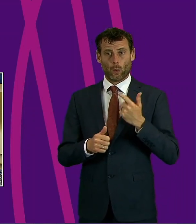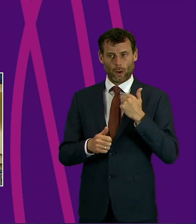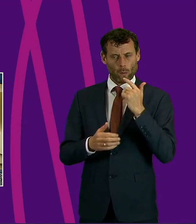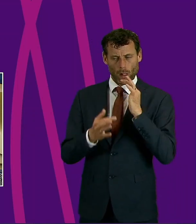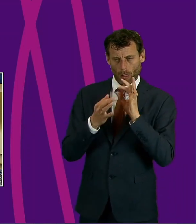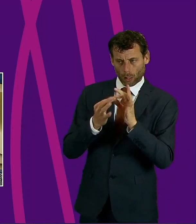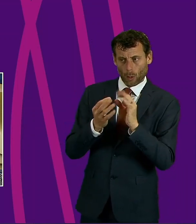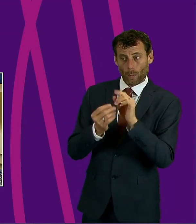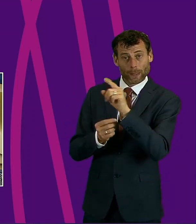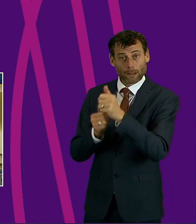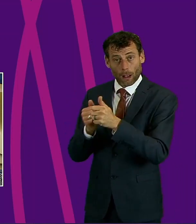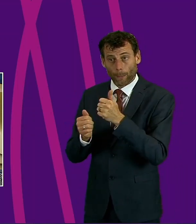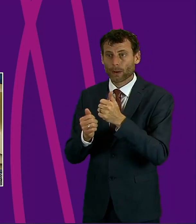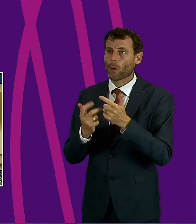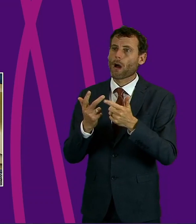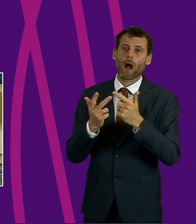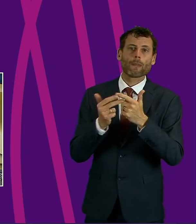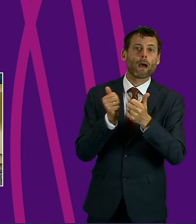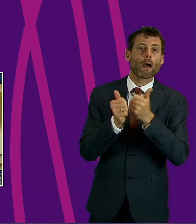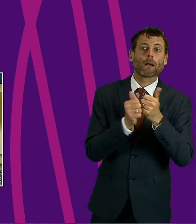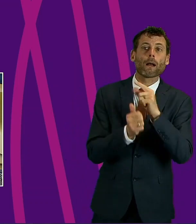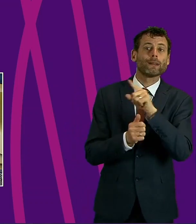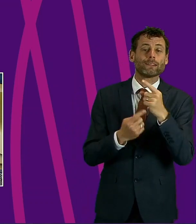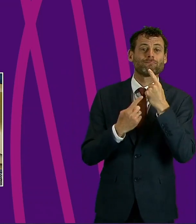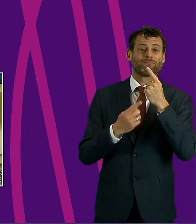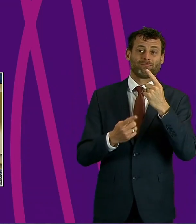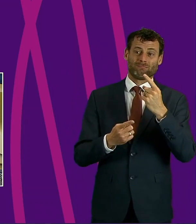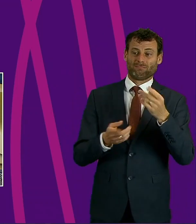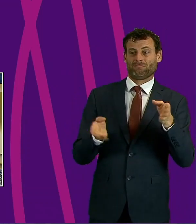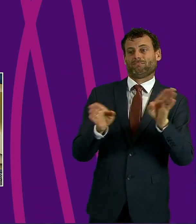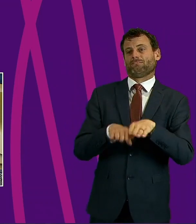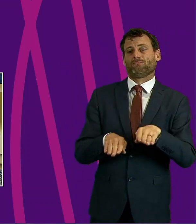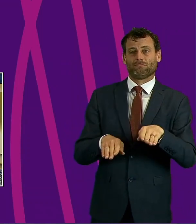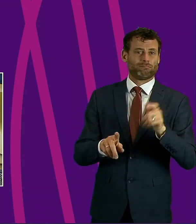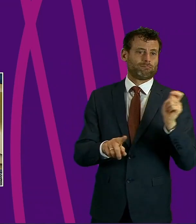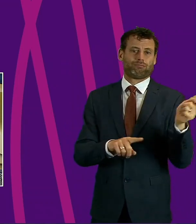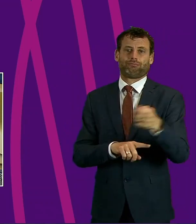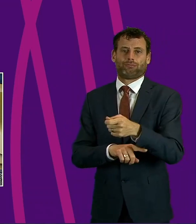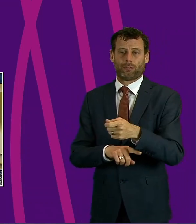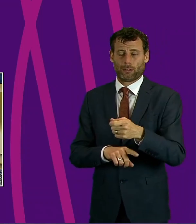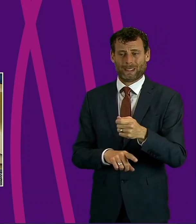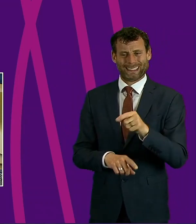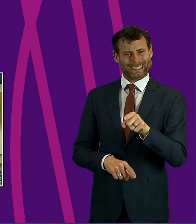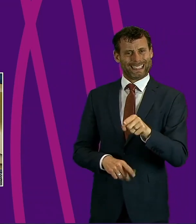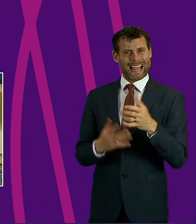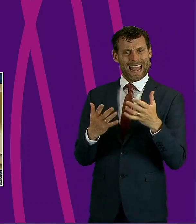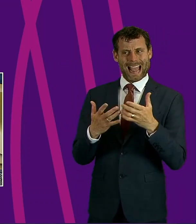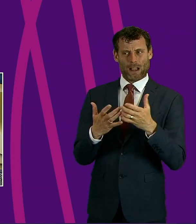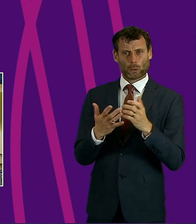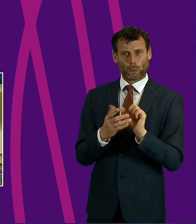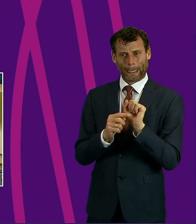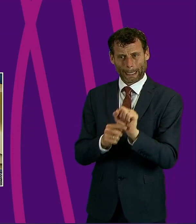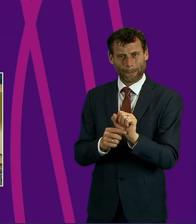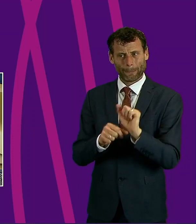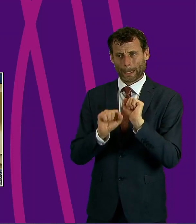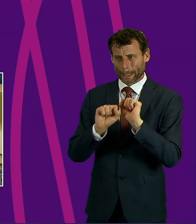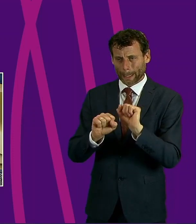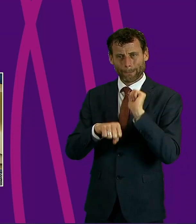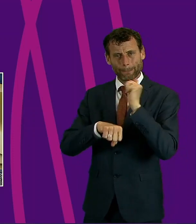any company facing a similar situation to consider if there are actions we can take to prevent or mitigate redundancies. But I can also